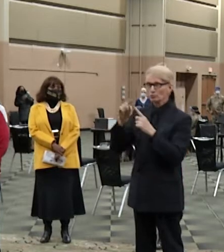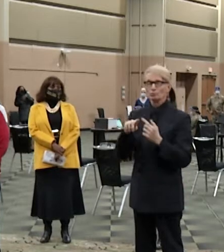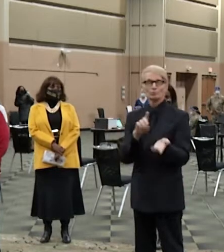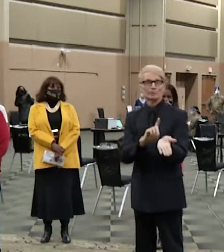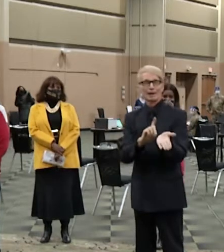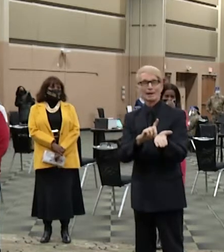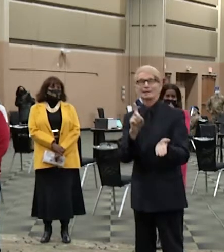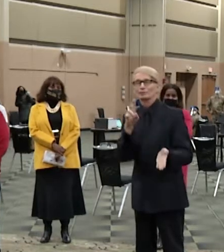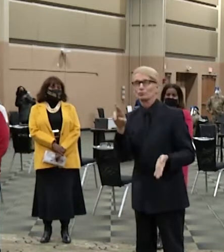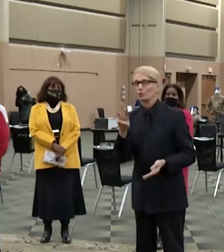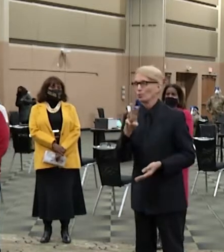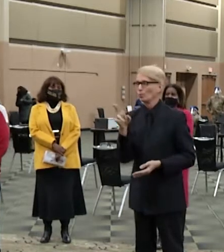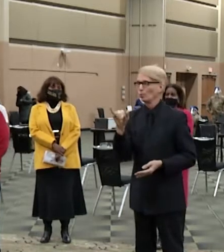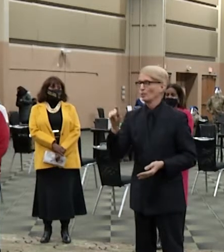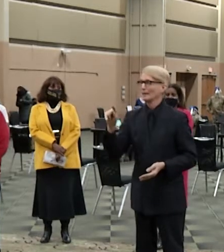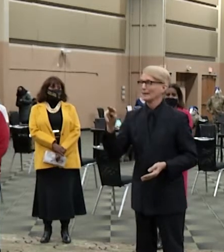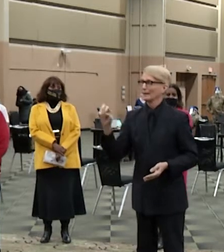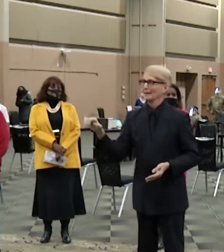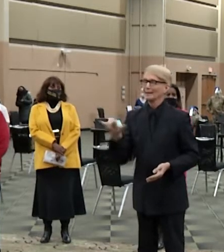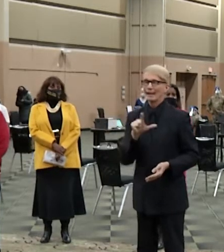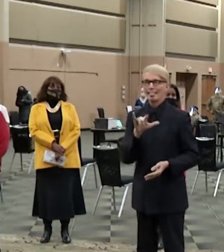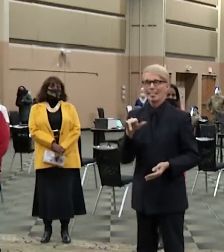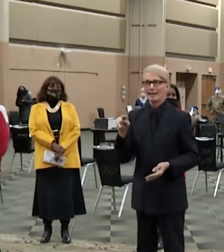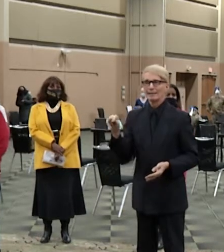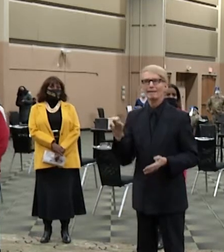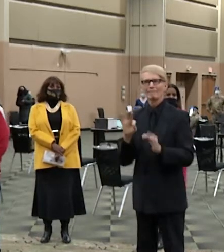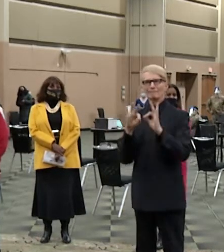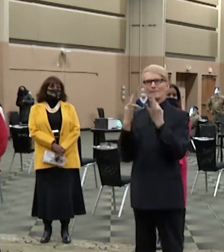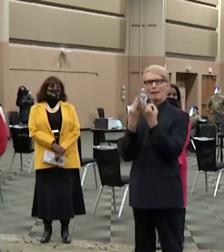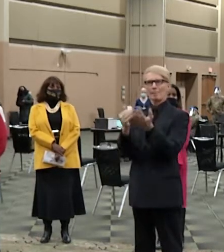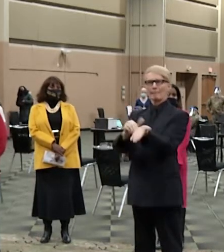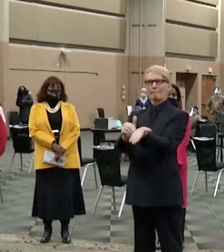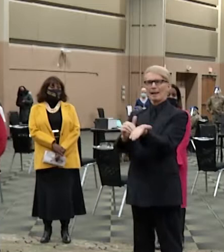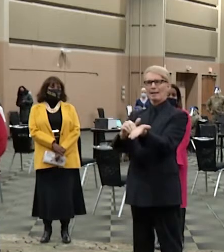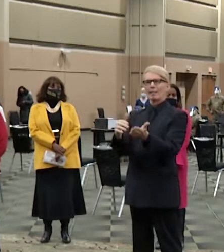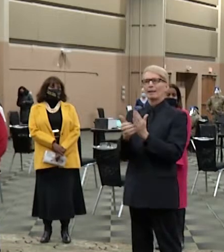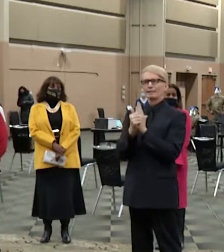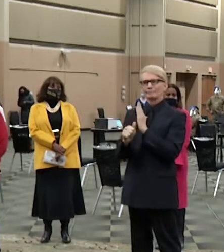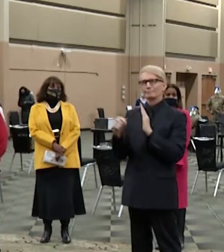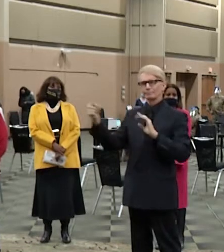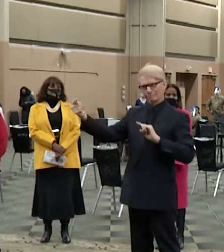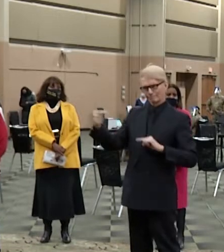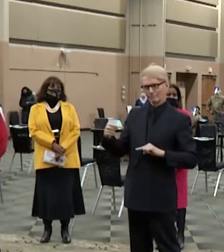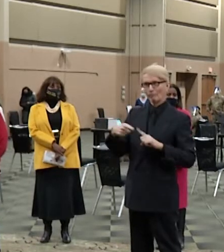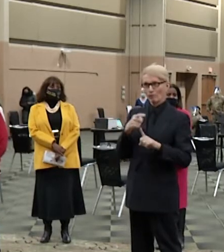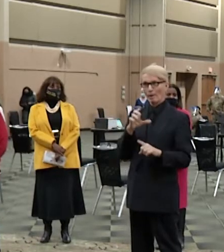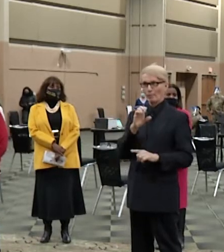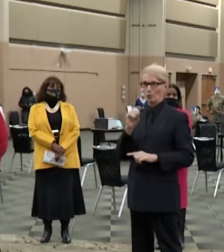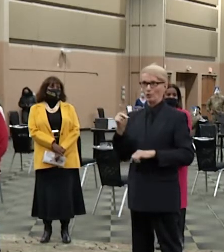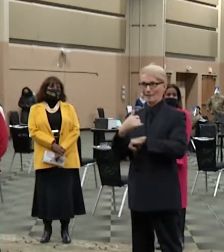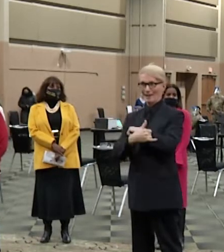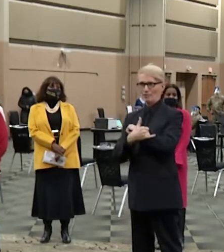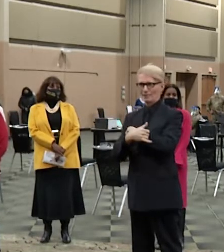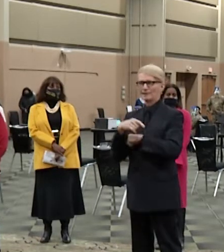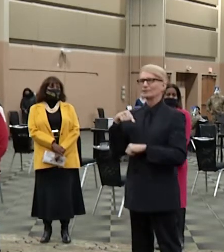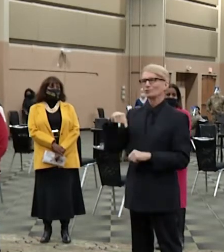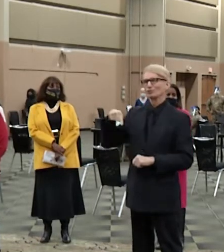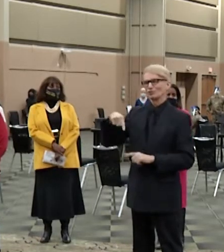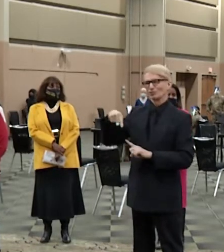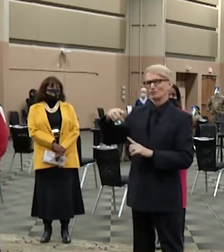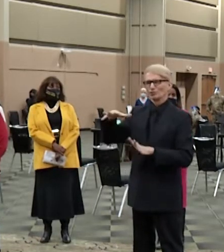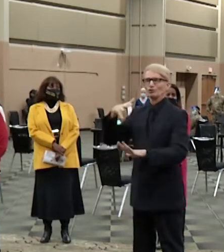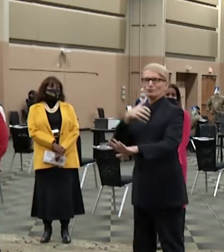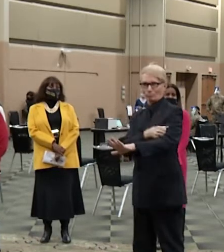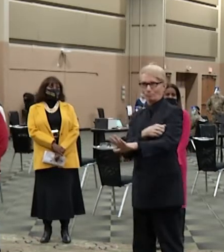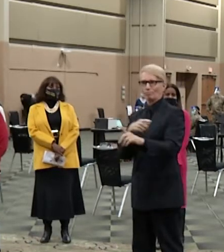Whitney Lynn, a family medicine physician here in Cook County, for coming, because she's going to share her vaccine